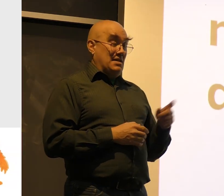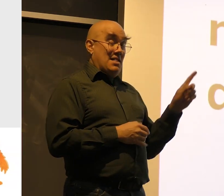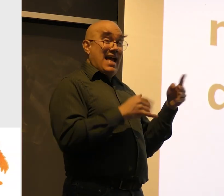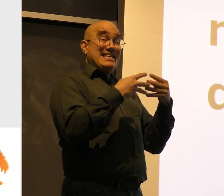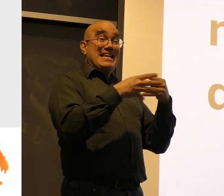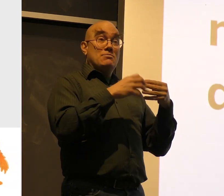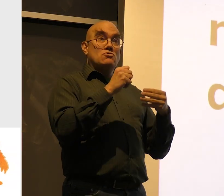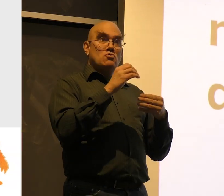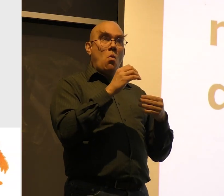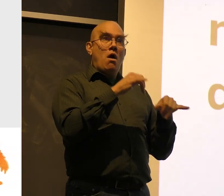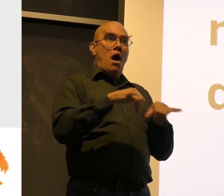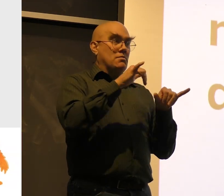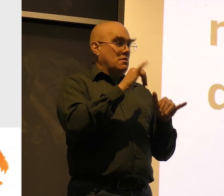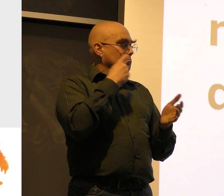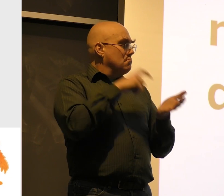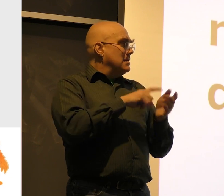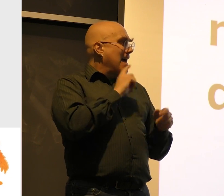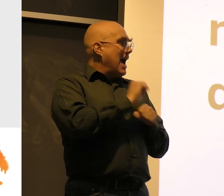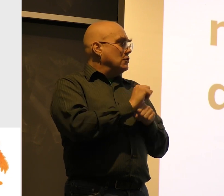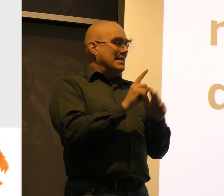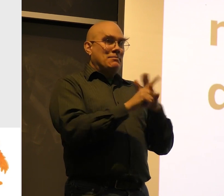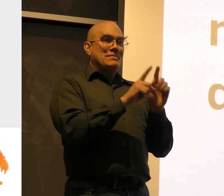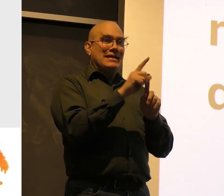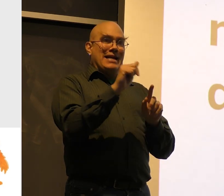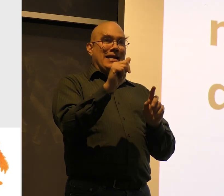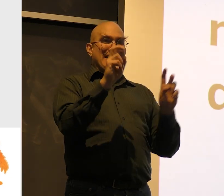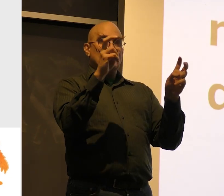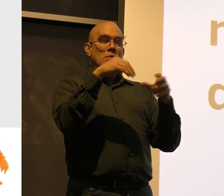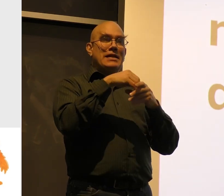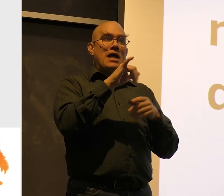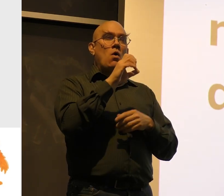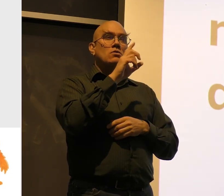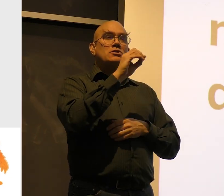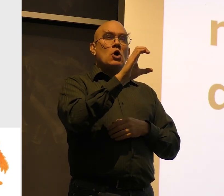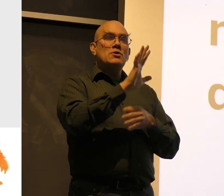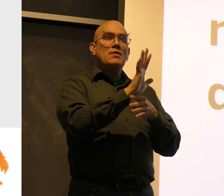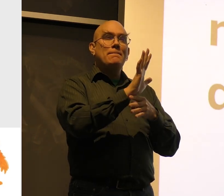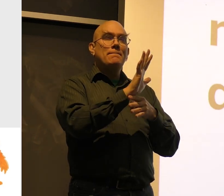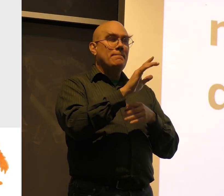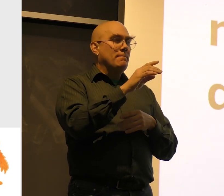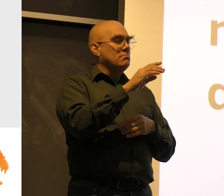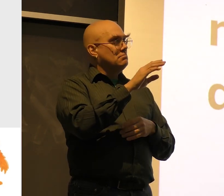well. And that gatekeeping is so commonplace that it comes up as an issue in the